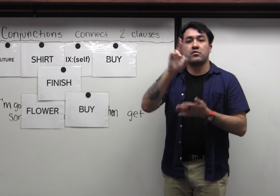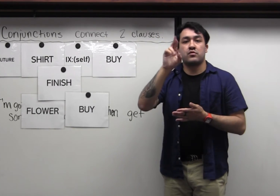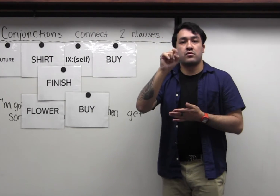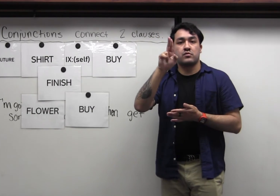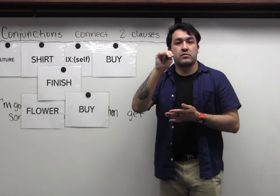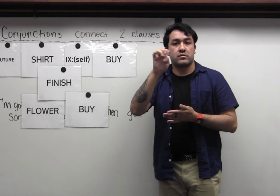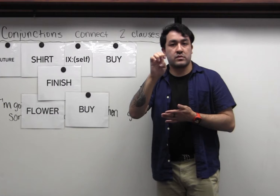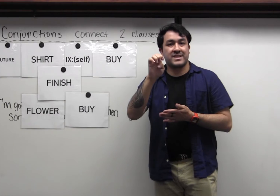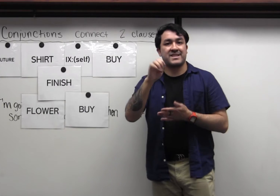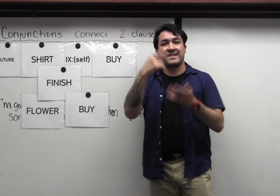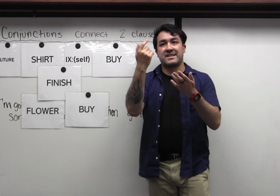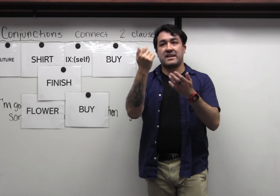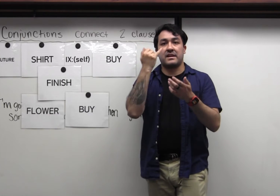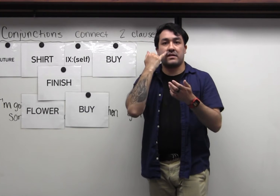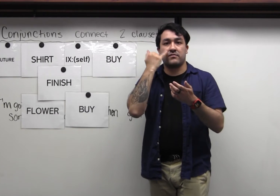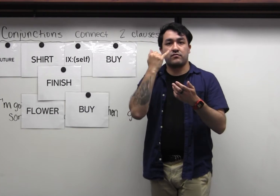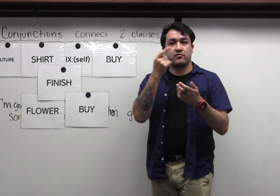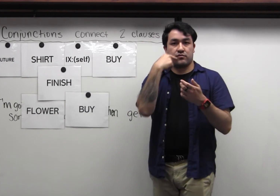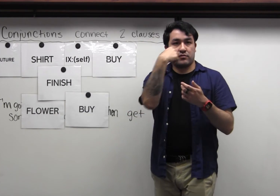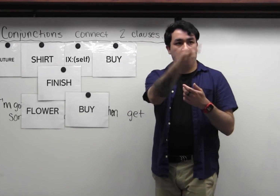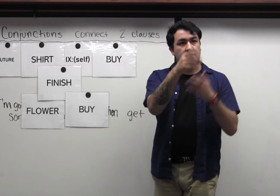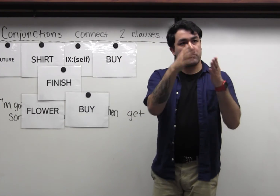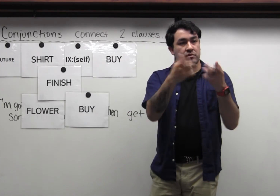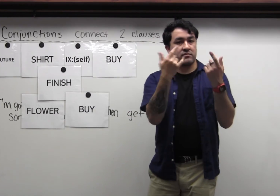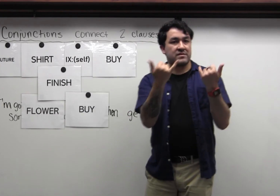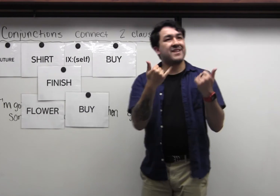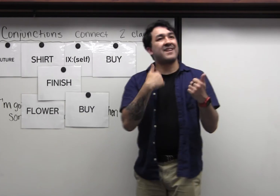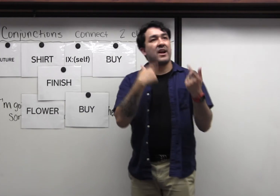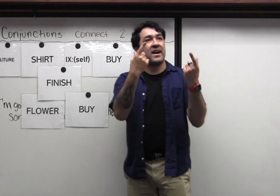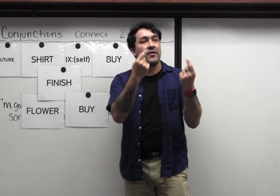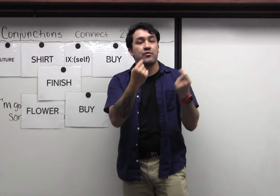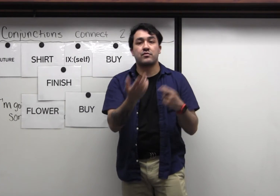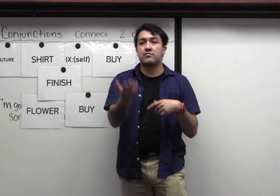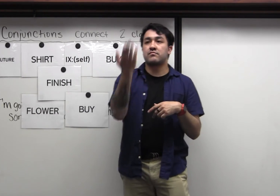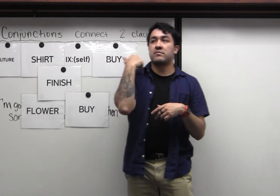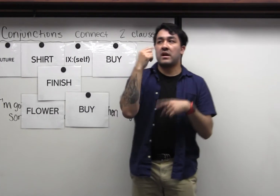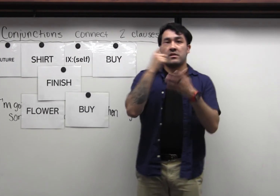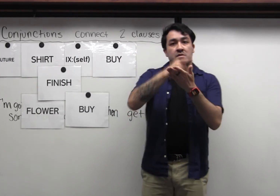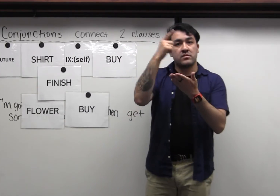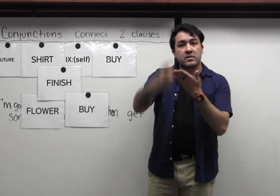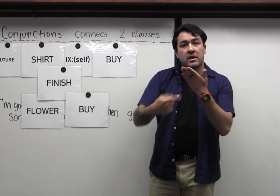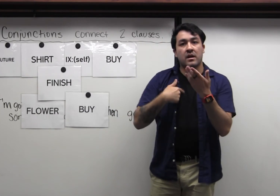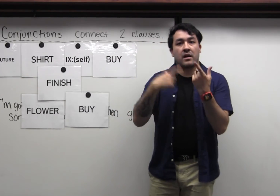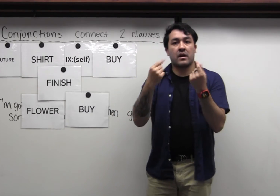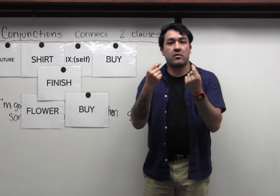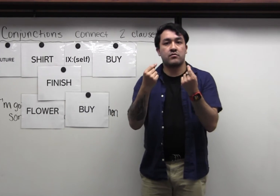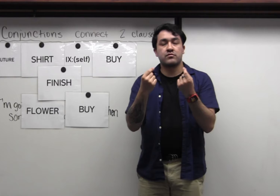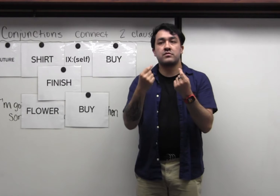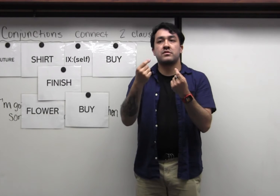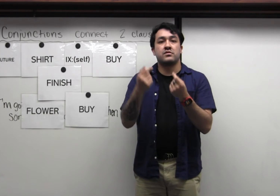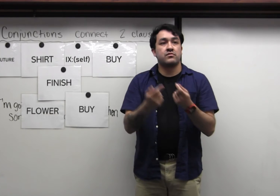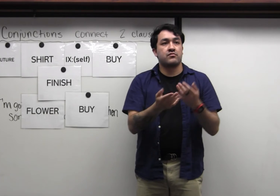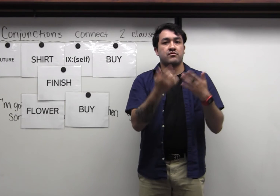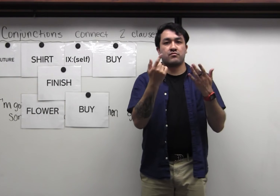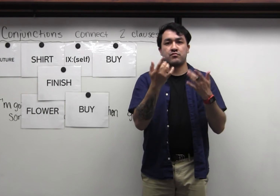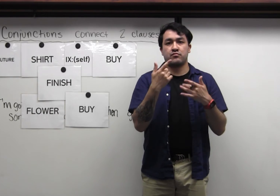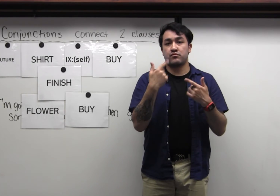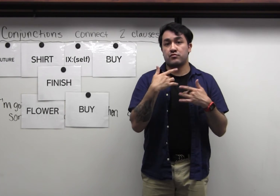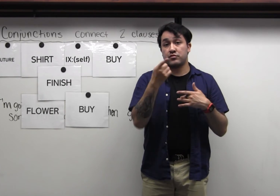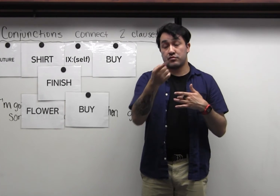another reason why you might want to use conjunctions is, like, for example, you're presenting about your everyday routines or what you did over the weekend, and you